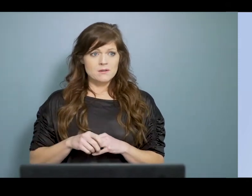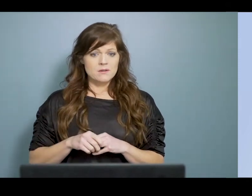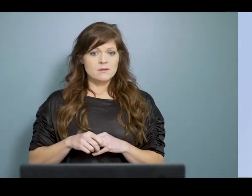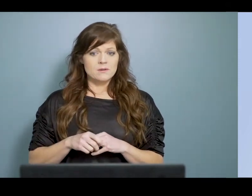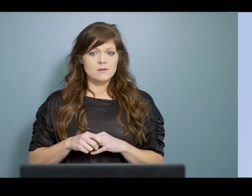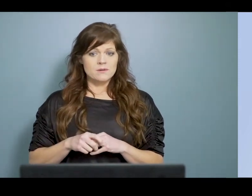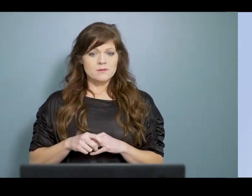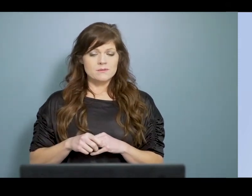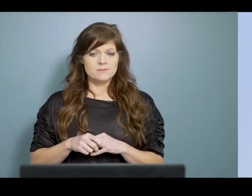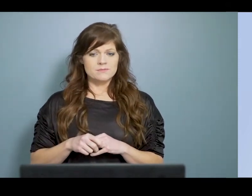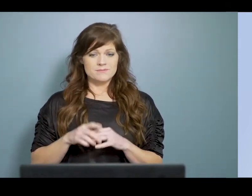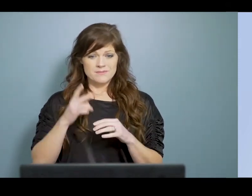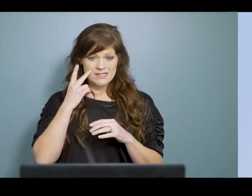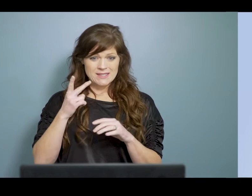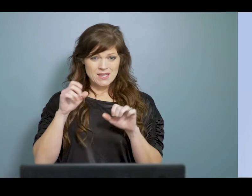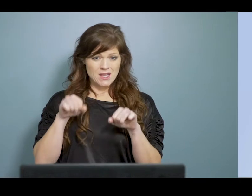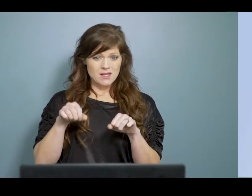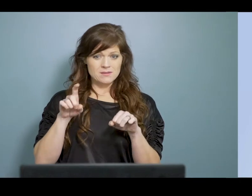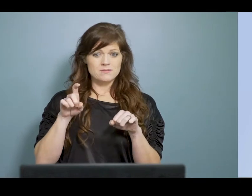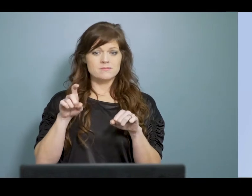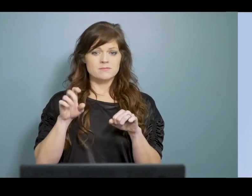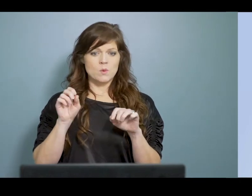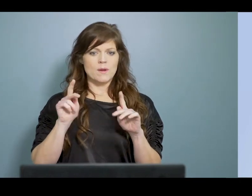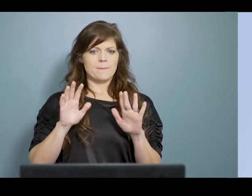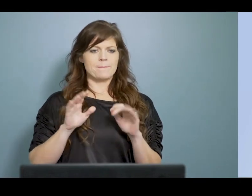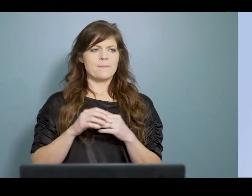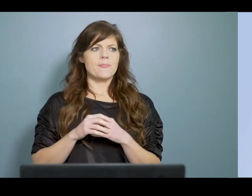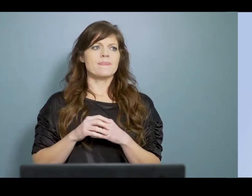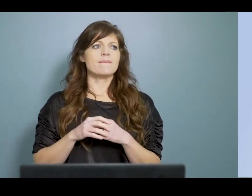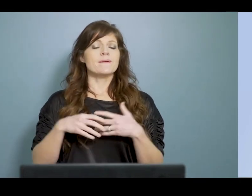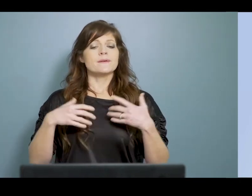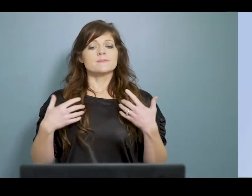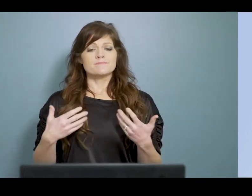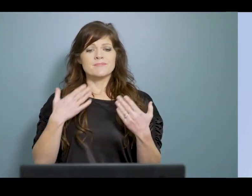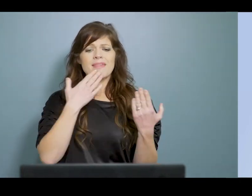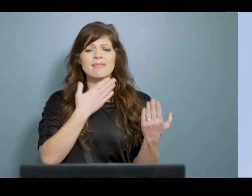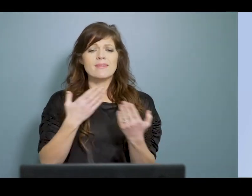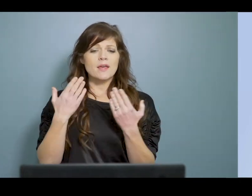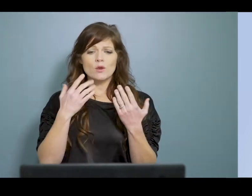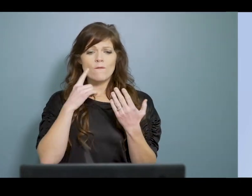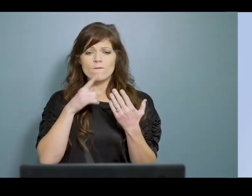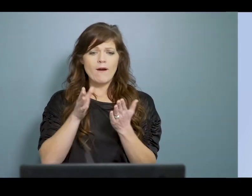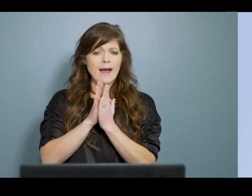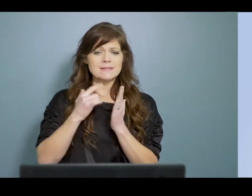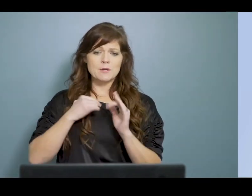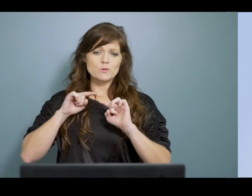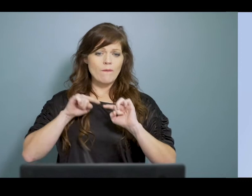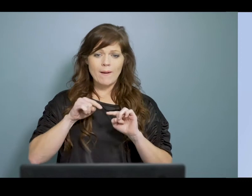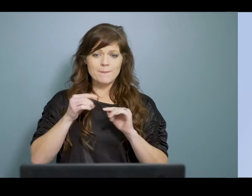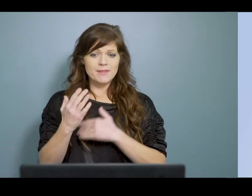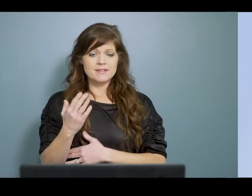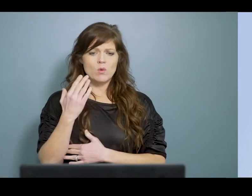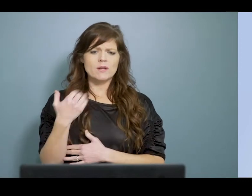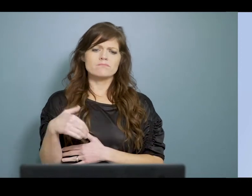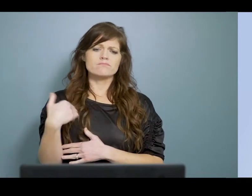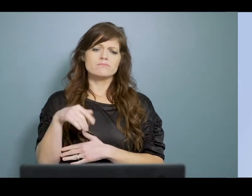Yes. Perfect. So thank you so much for having me this morning. It's great to have the